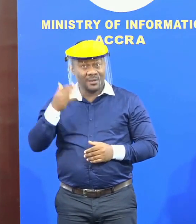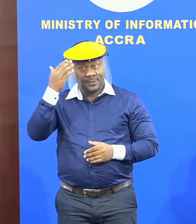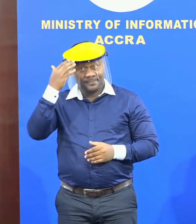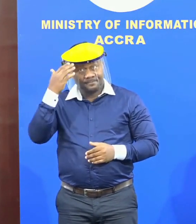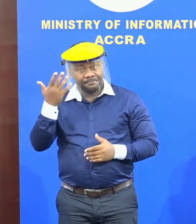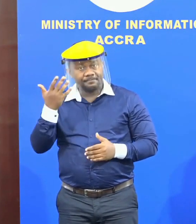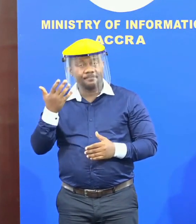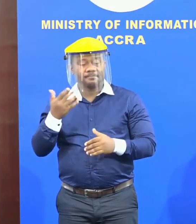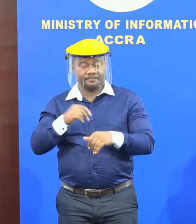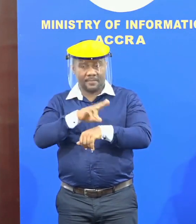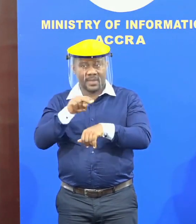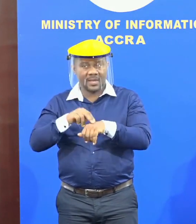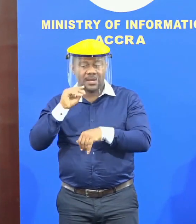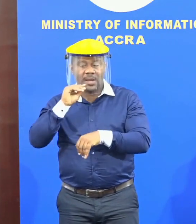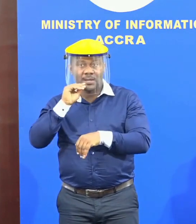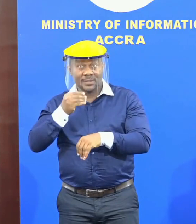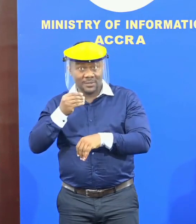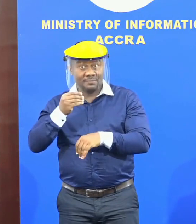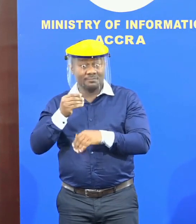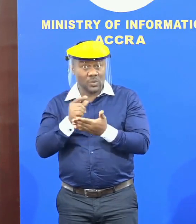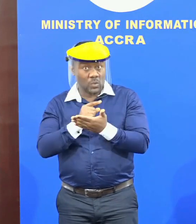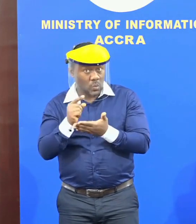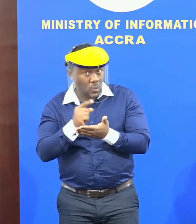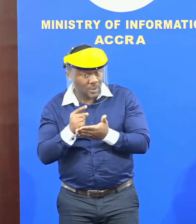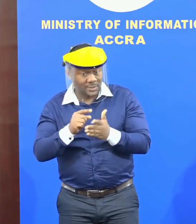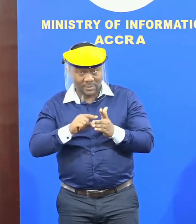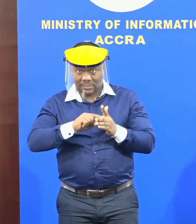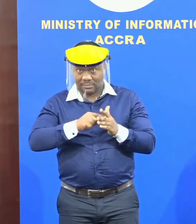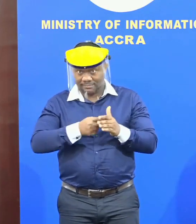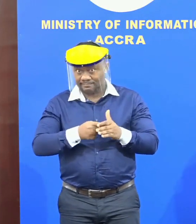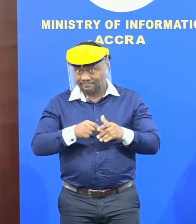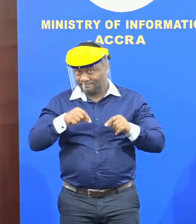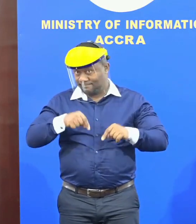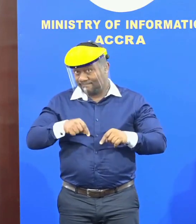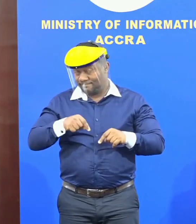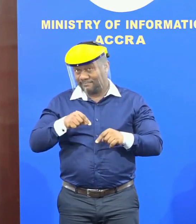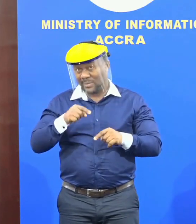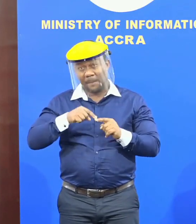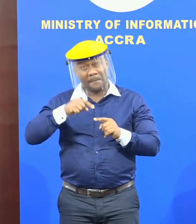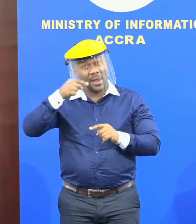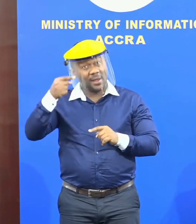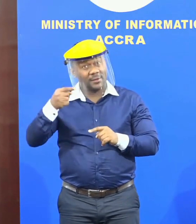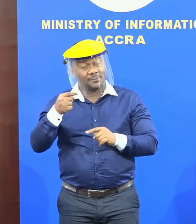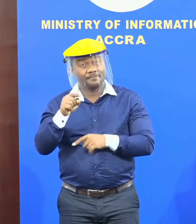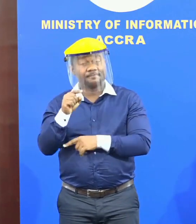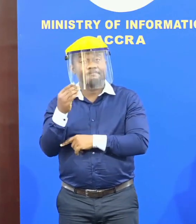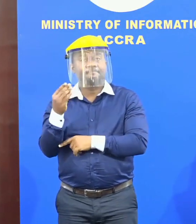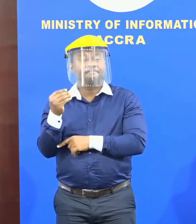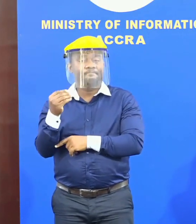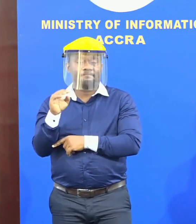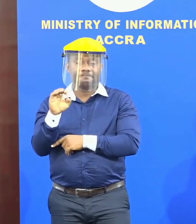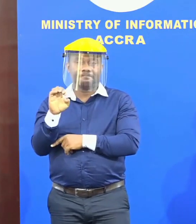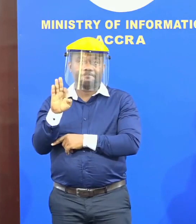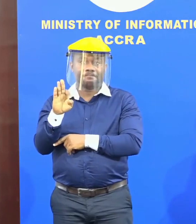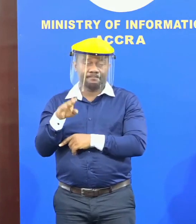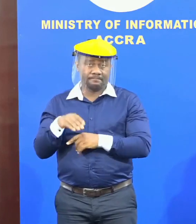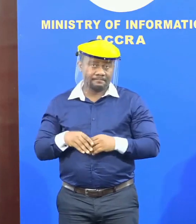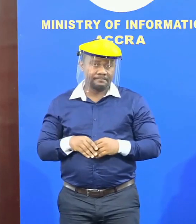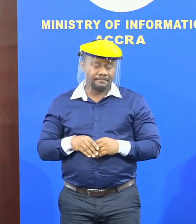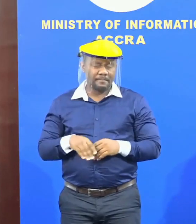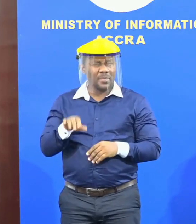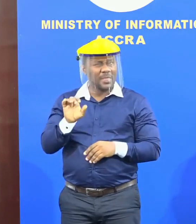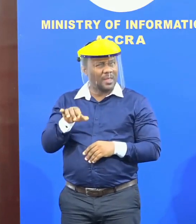We'll go on through to the 14th of February. It is an enhancement of the National Chocolate